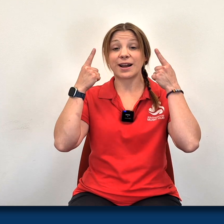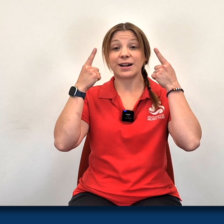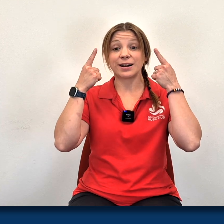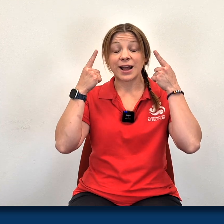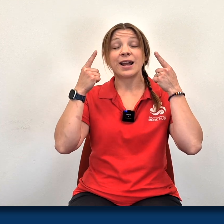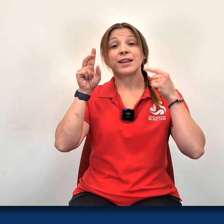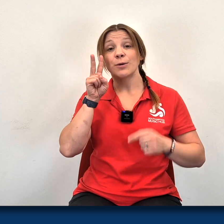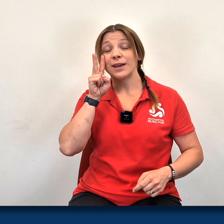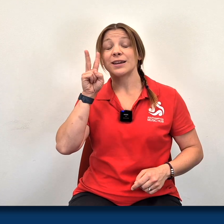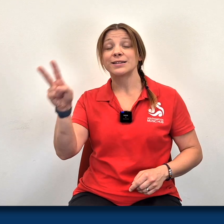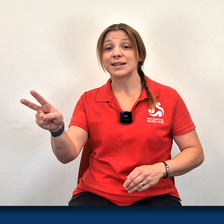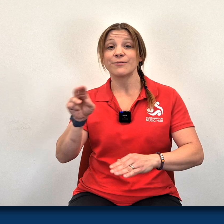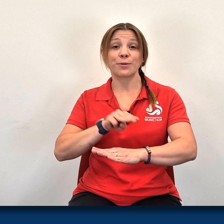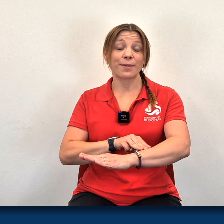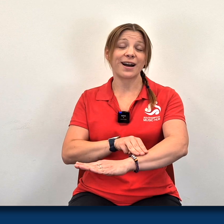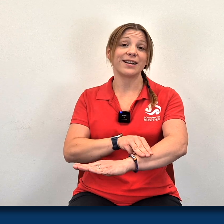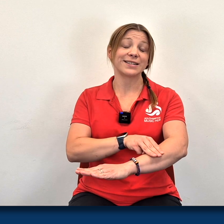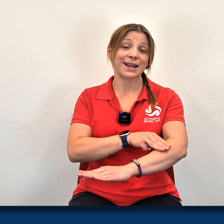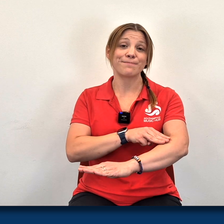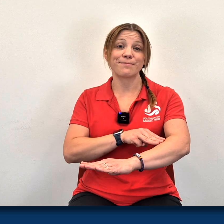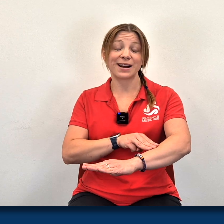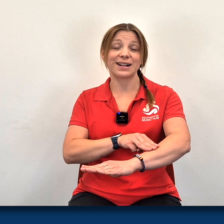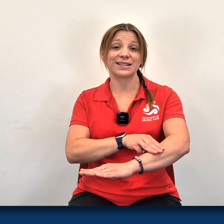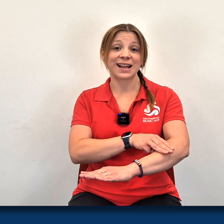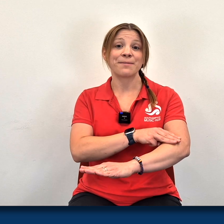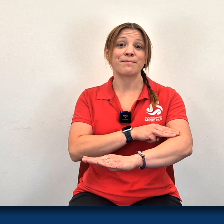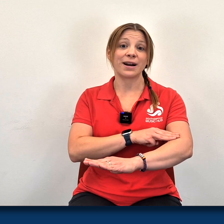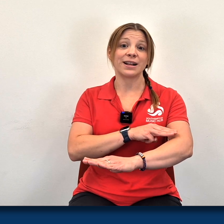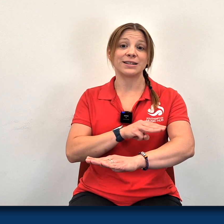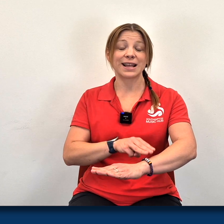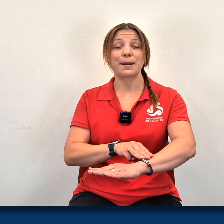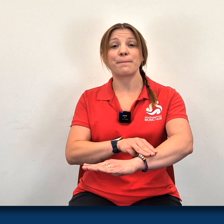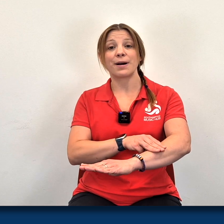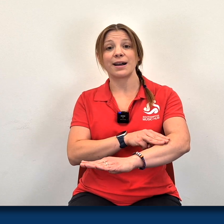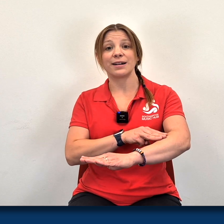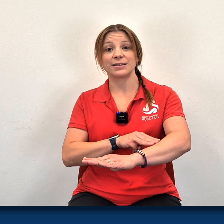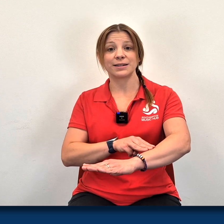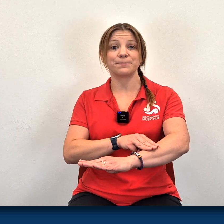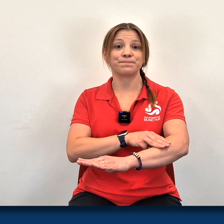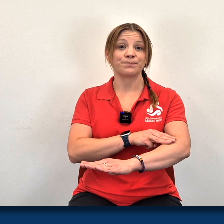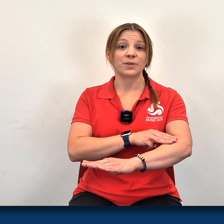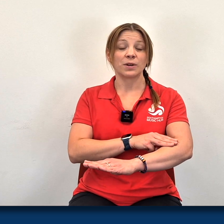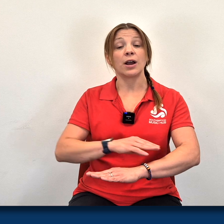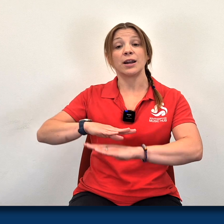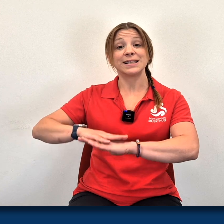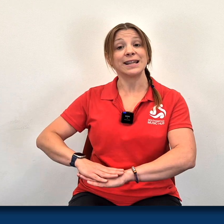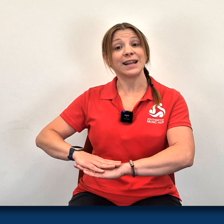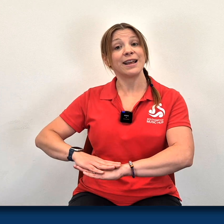smile. Yeah, we can see for miles and miles and miles and miles. We're gonna sit here for